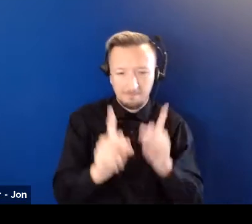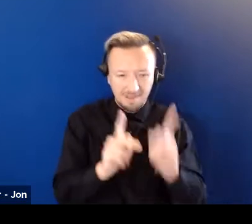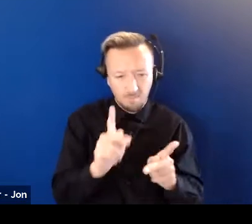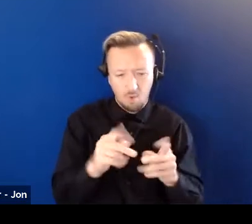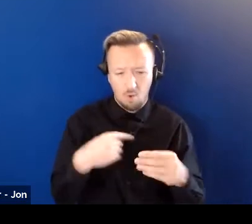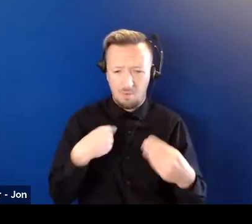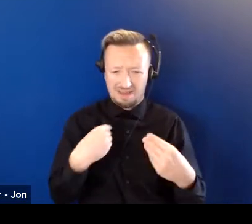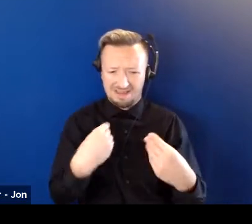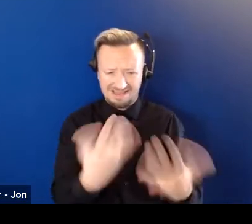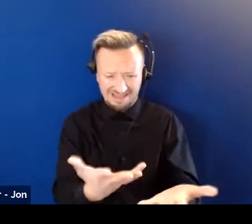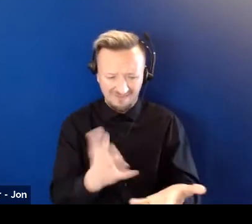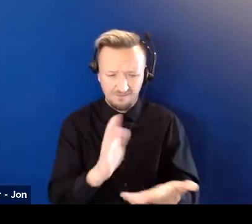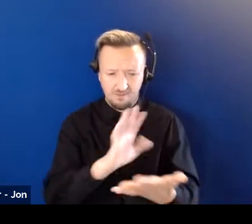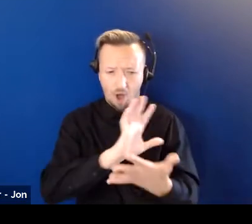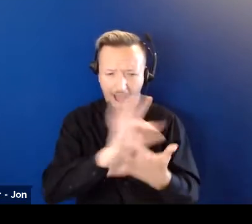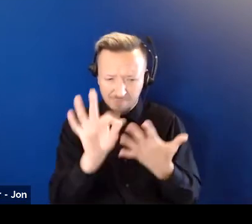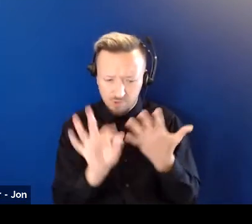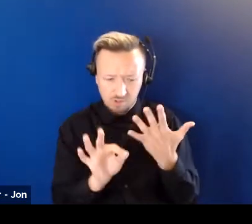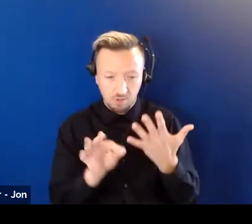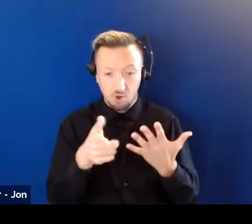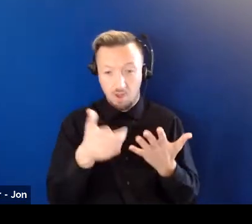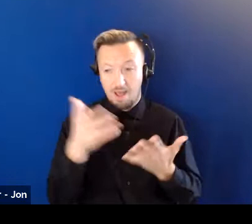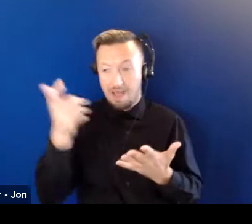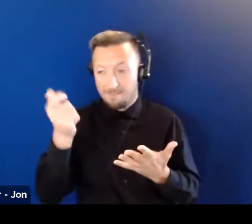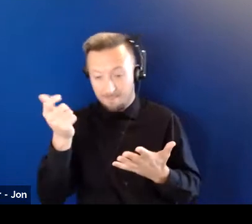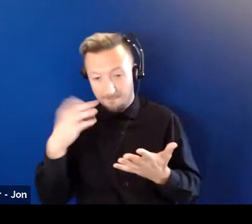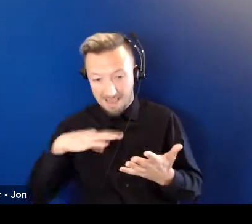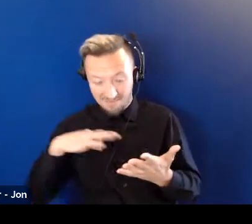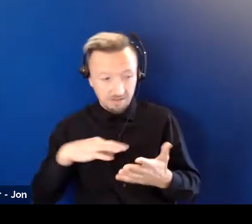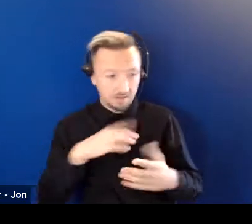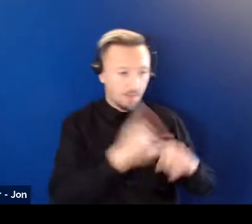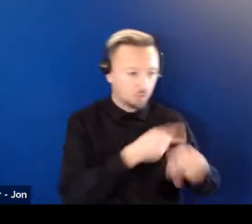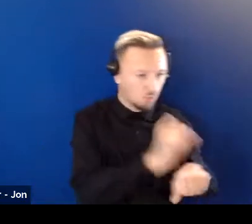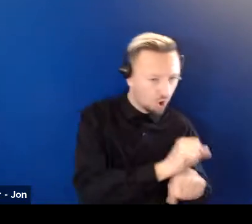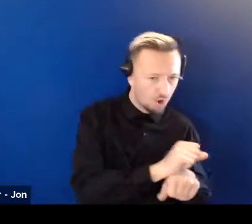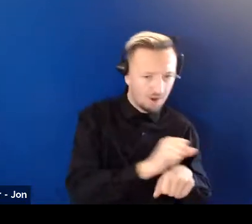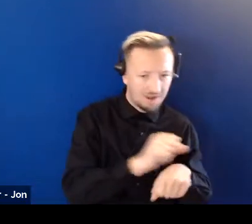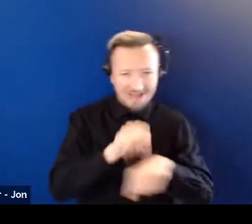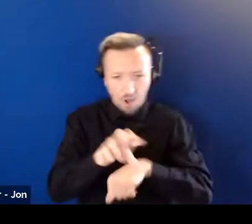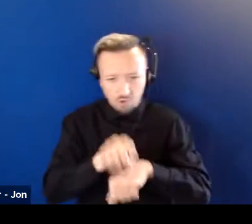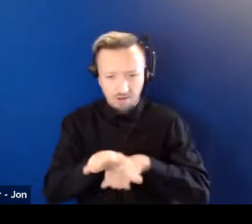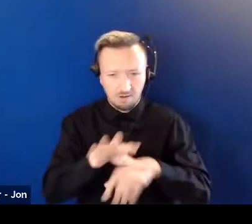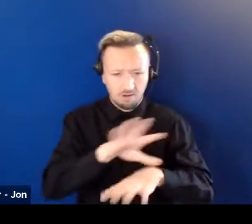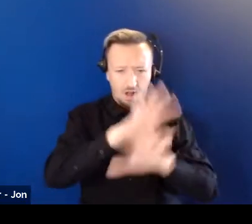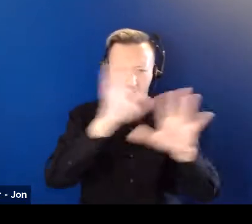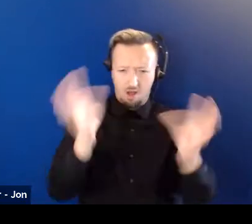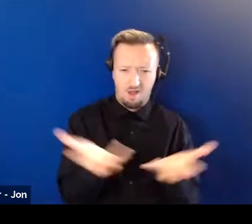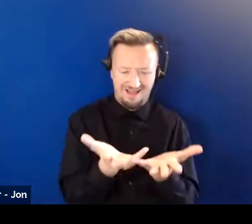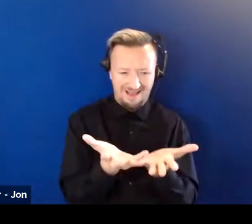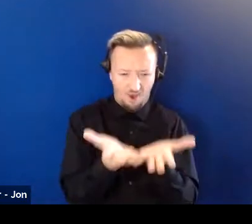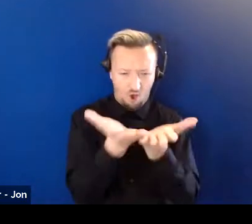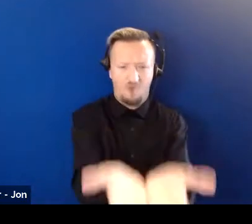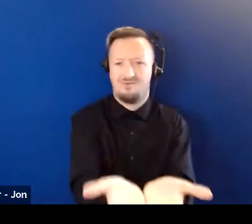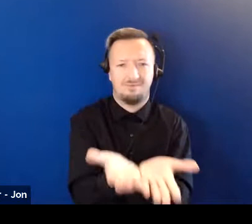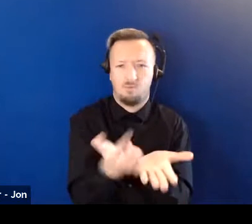around becoming employed and maintaining benefits, and that employment counseling piece and all the other pieces of it.